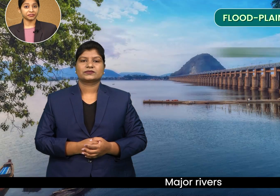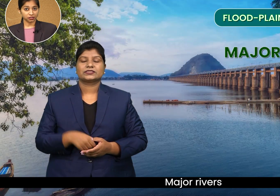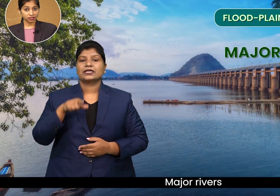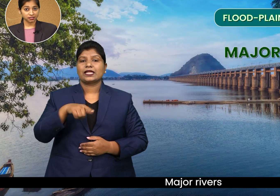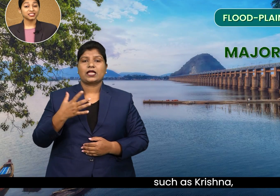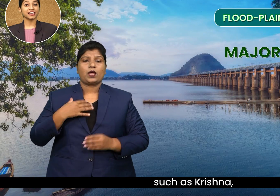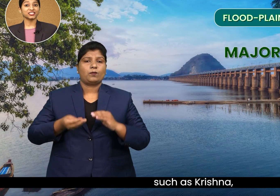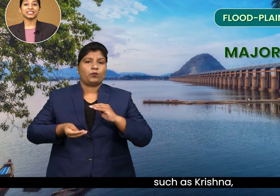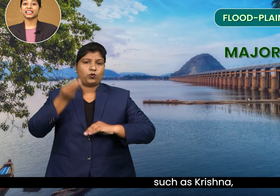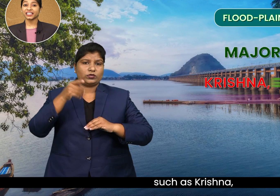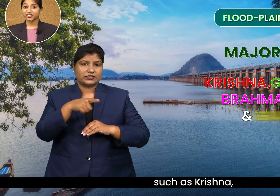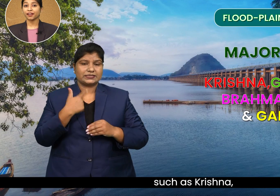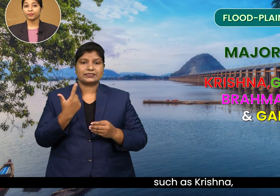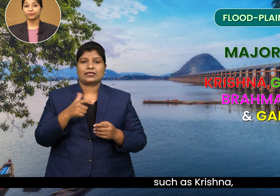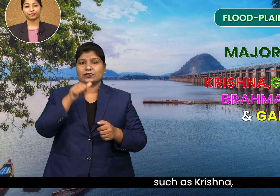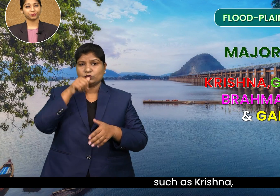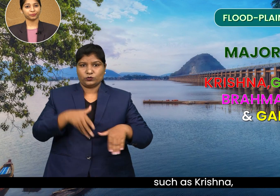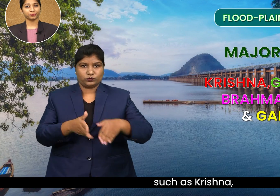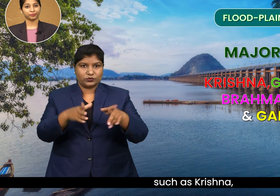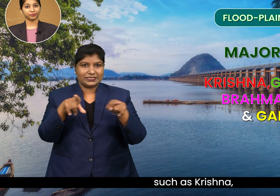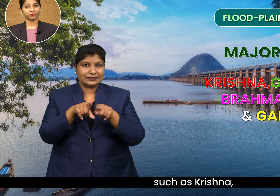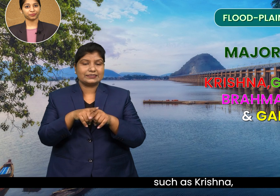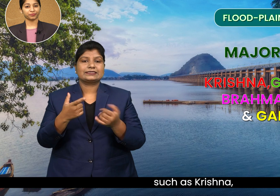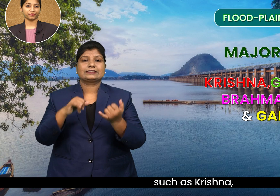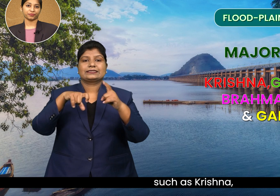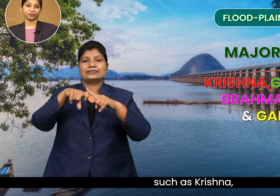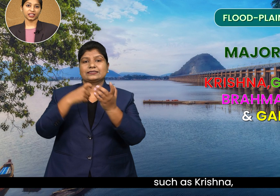Major rivers such as Krishna,